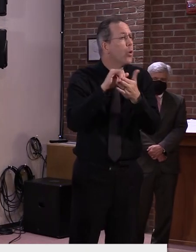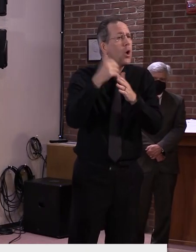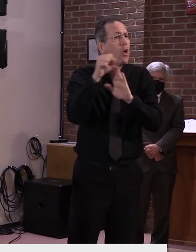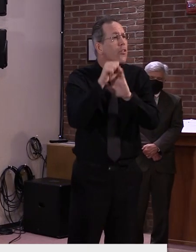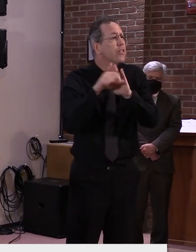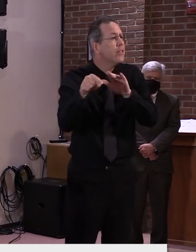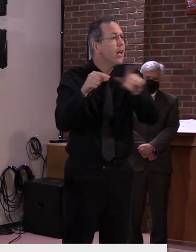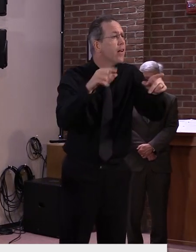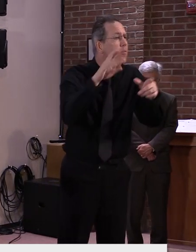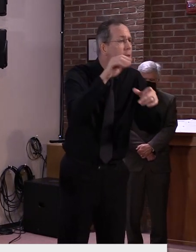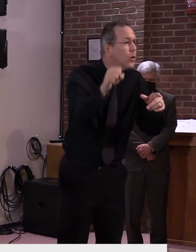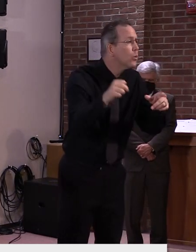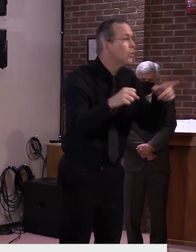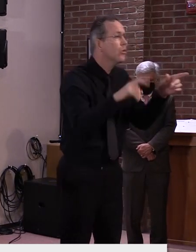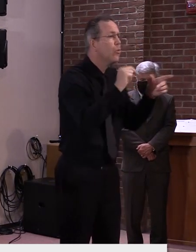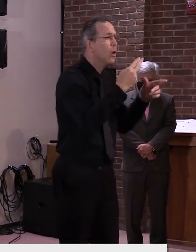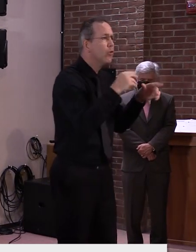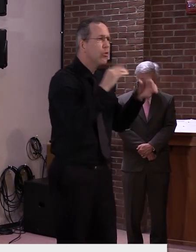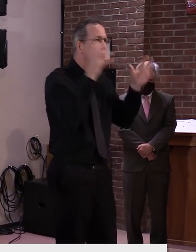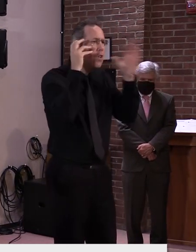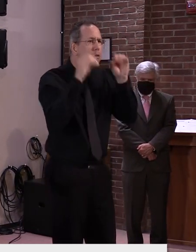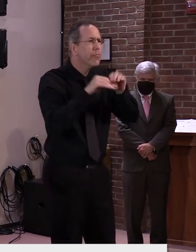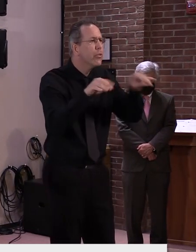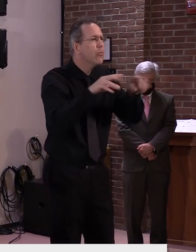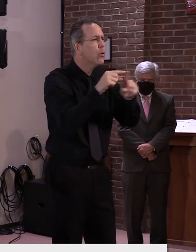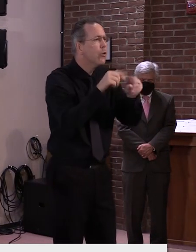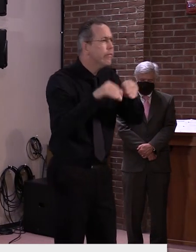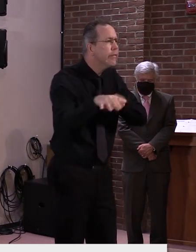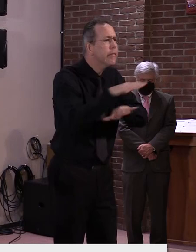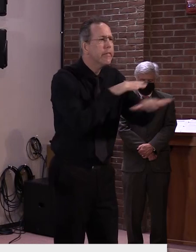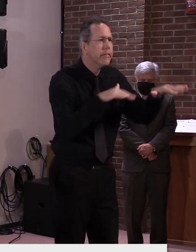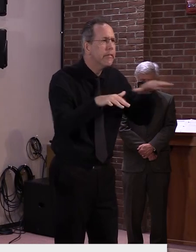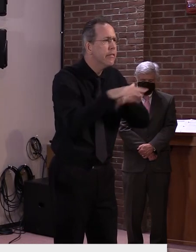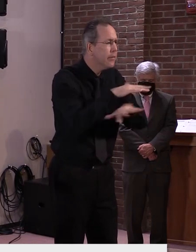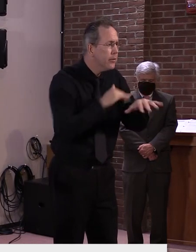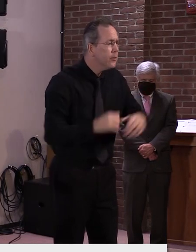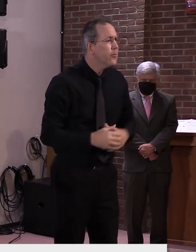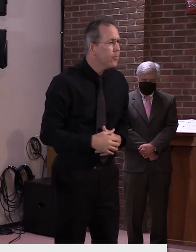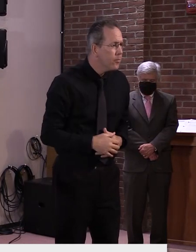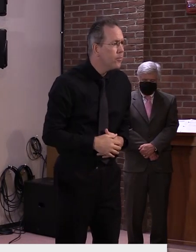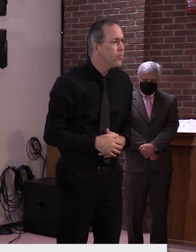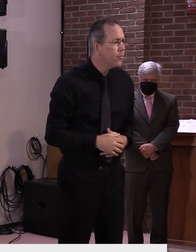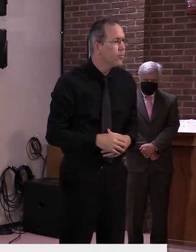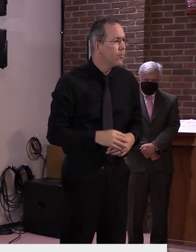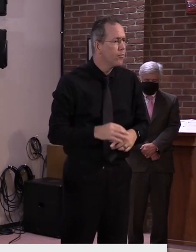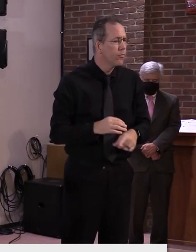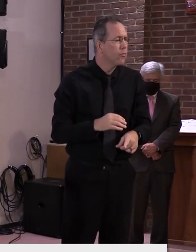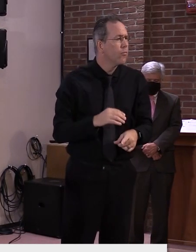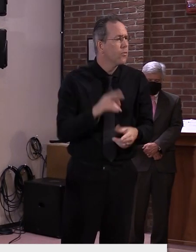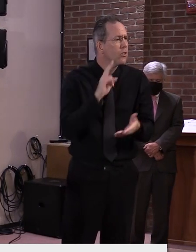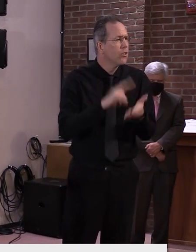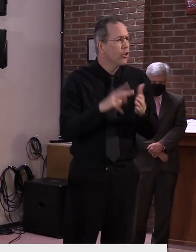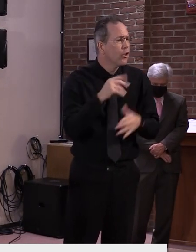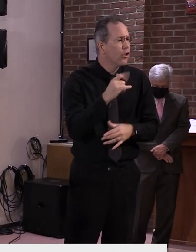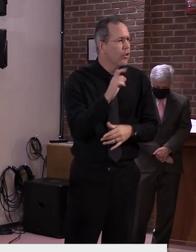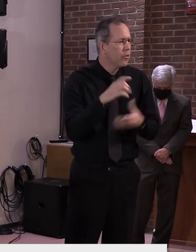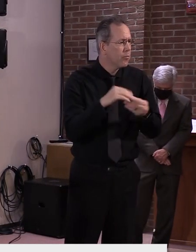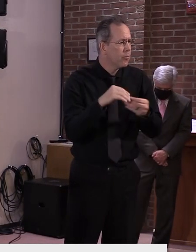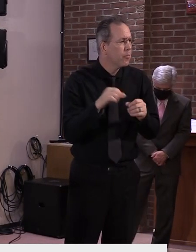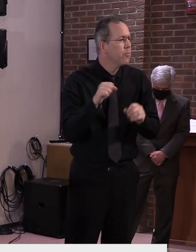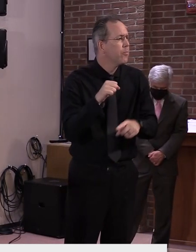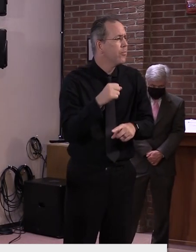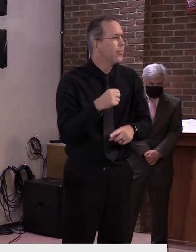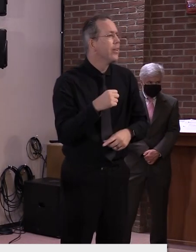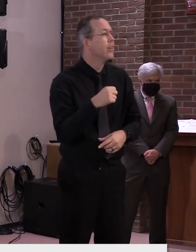Yeah, Governor, to elaborate, our tourism and marketing team are regularly using any of the outlets they have